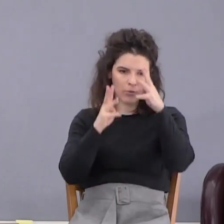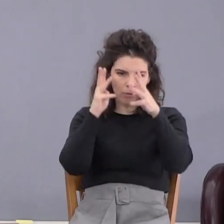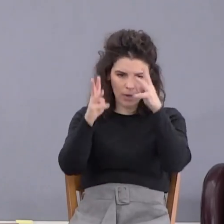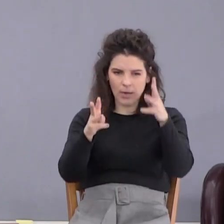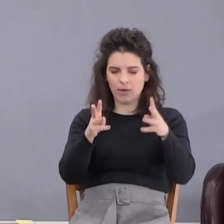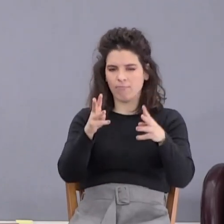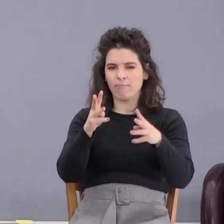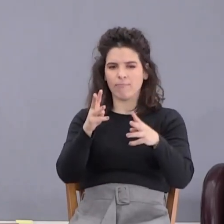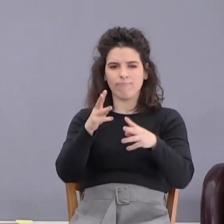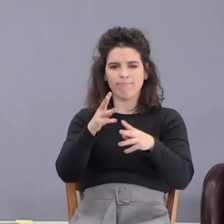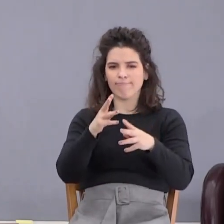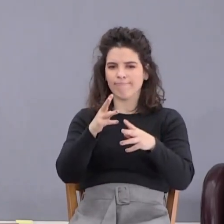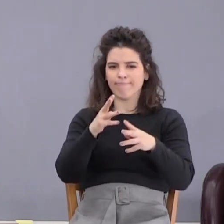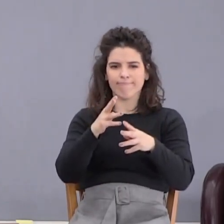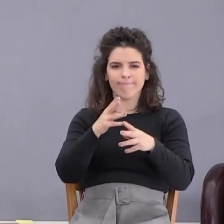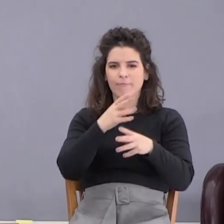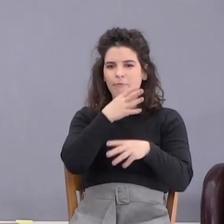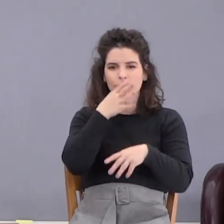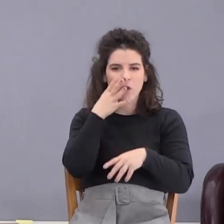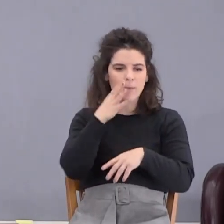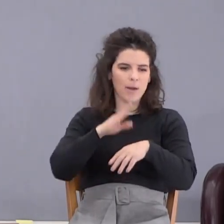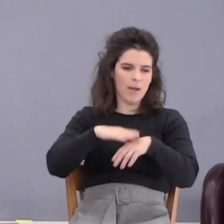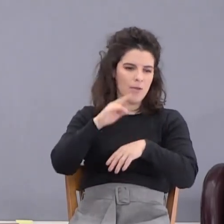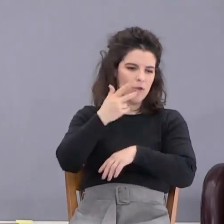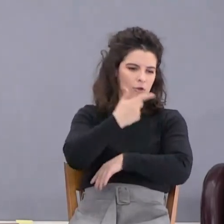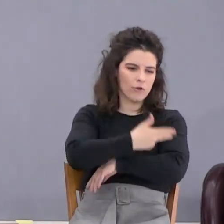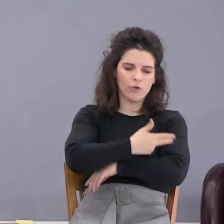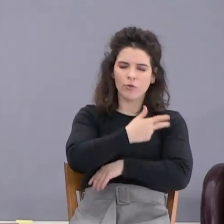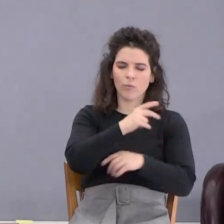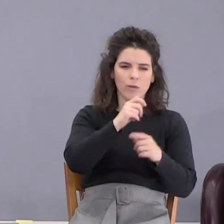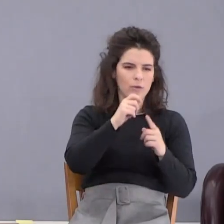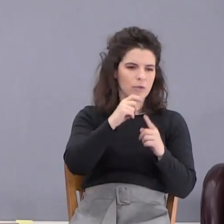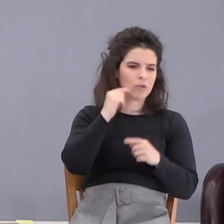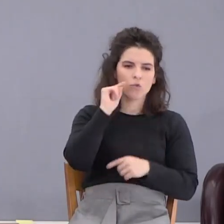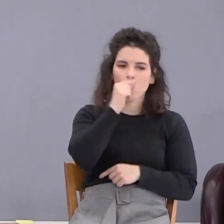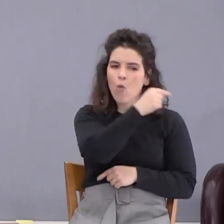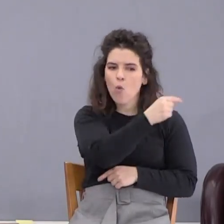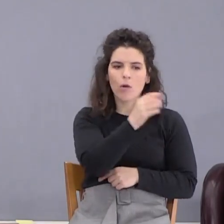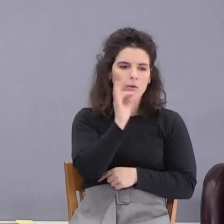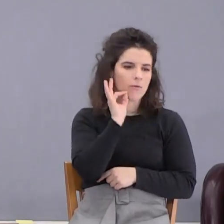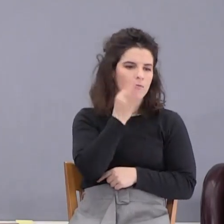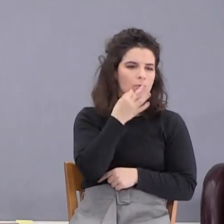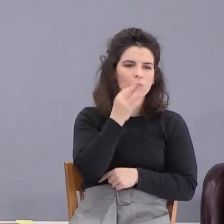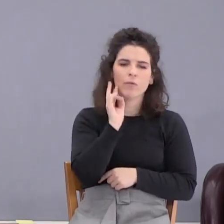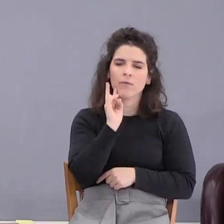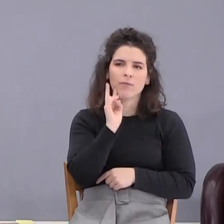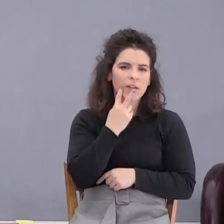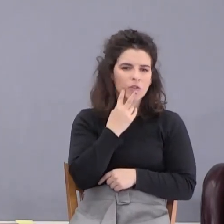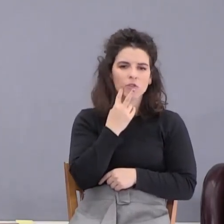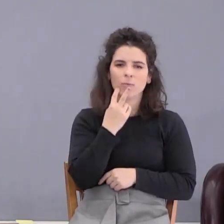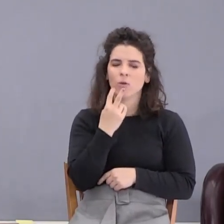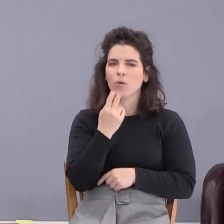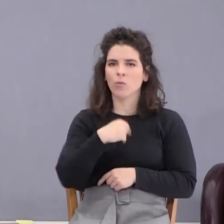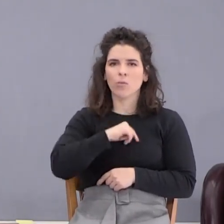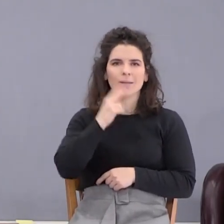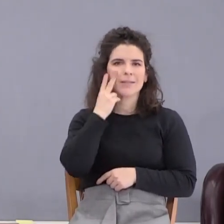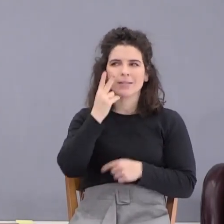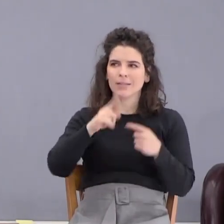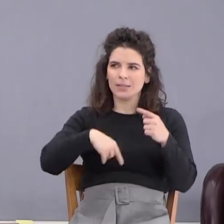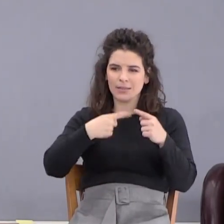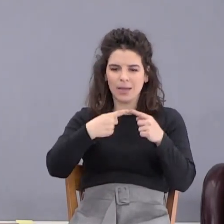agriculture on the third day, isn't it interesting? Whether it's corn, whether it's fruit, whether it's a vegetable, we see the